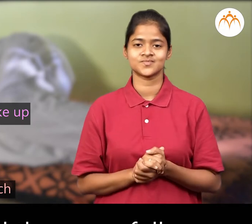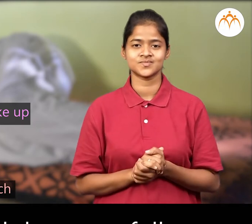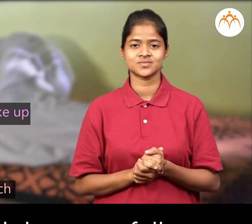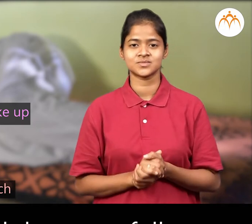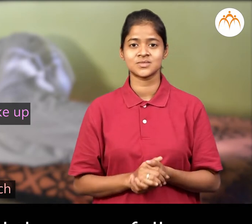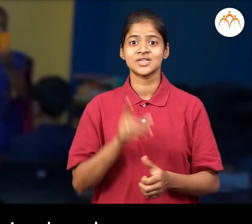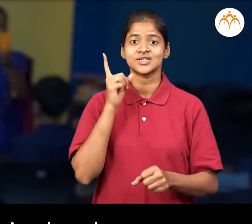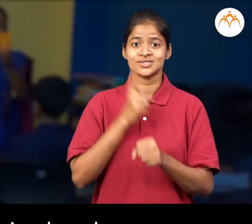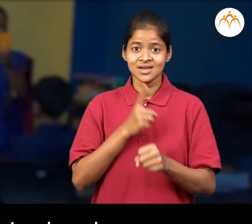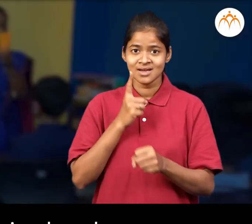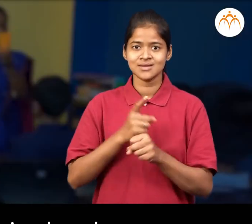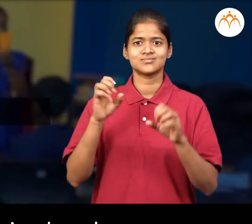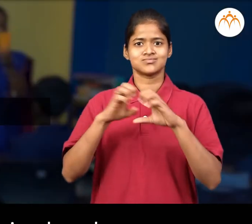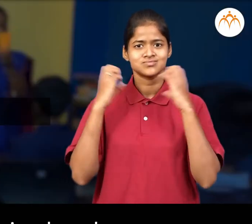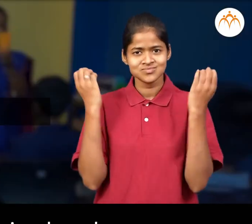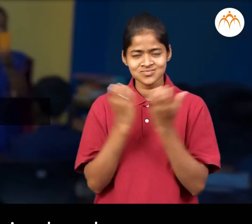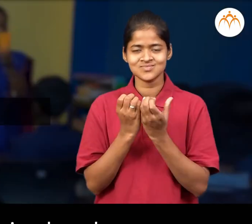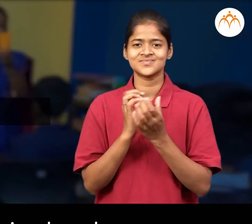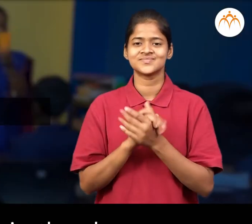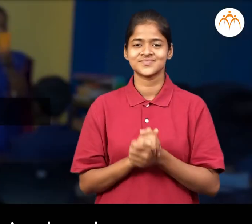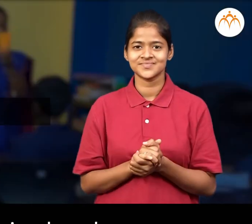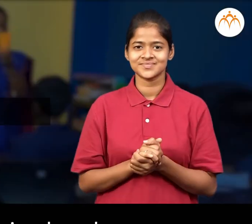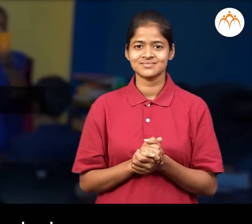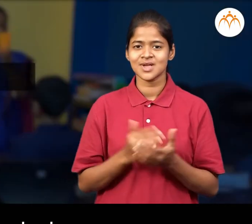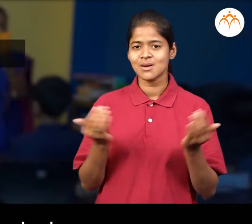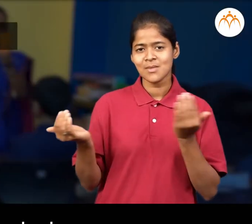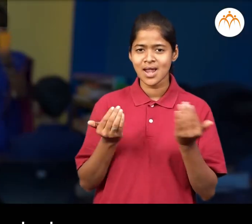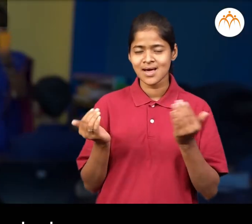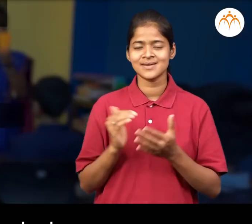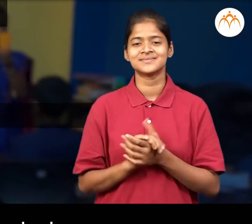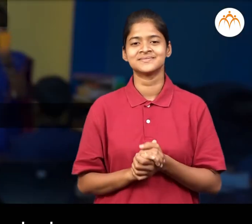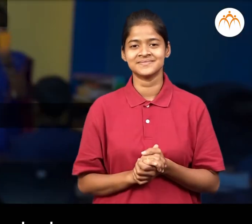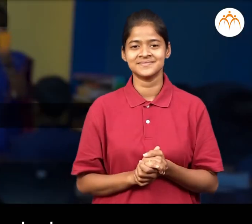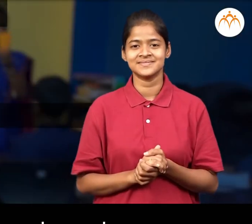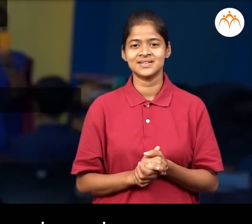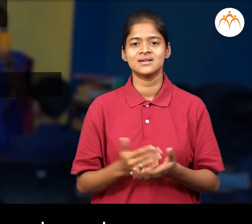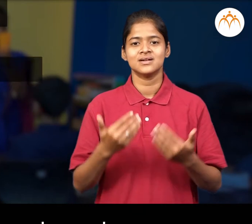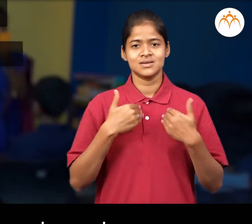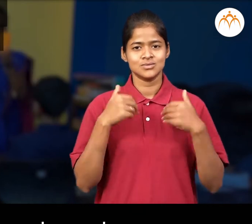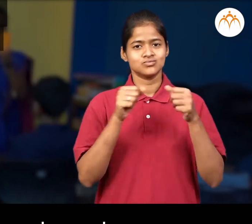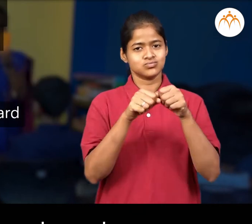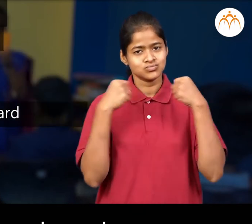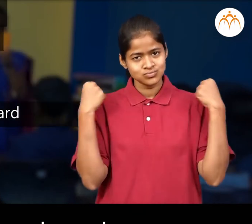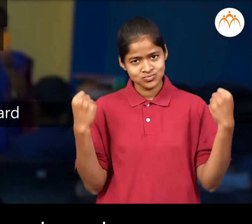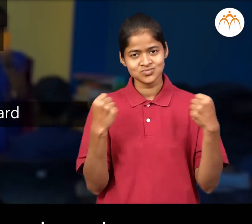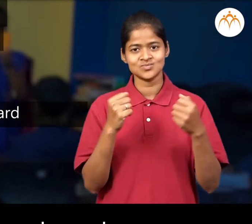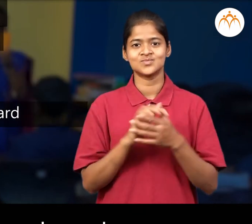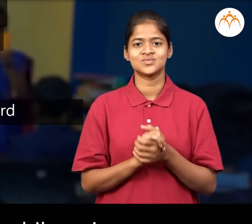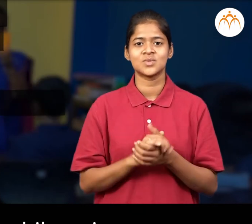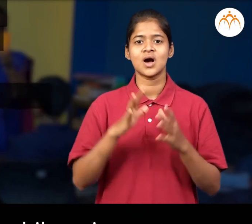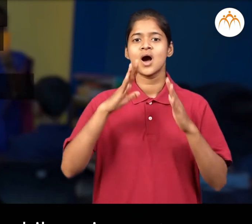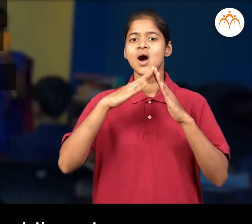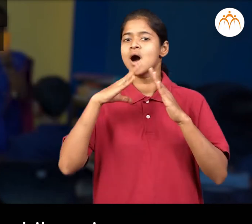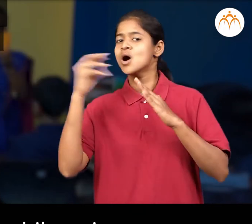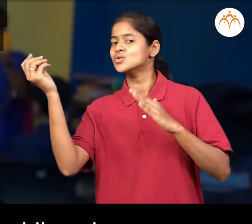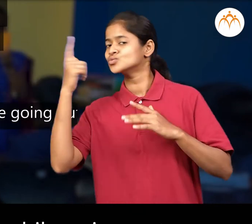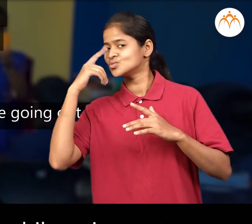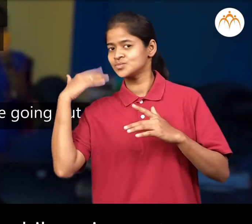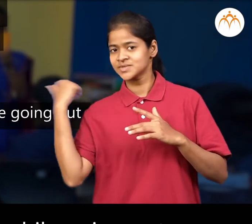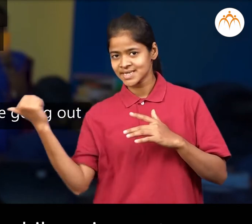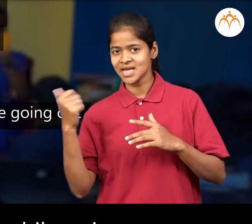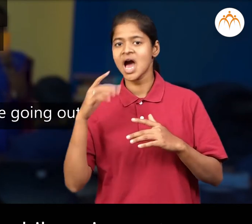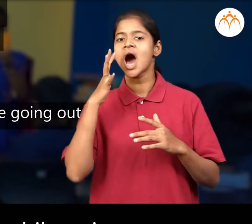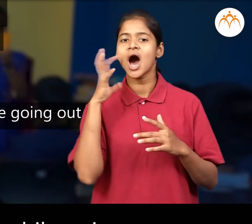carefully. Teacher in the class. The baby. I, the cupboard. Elder sister